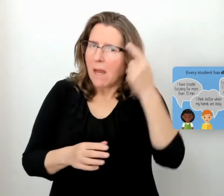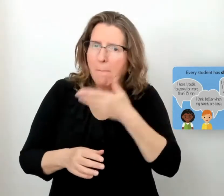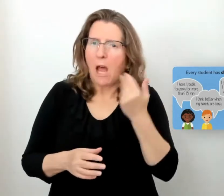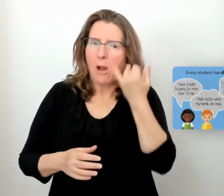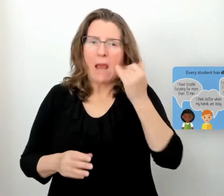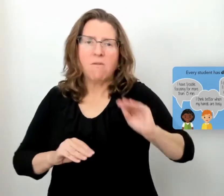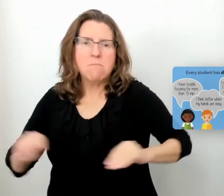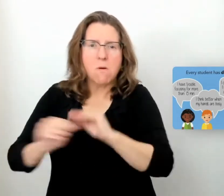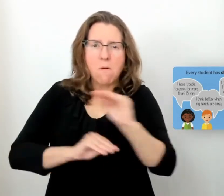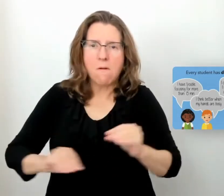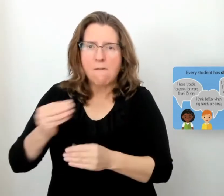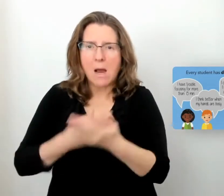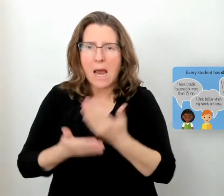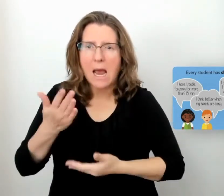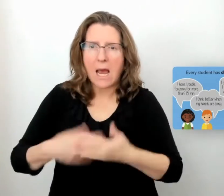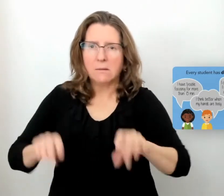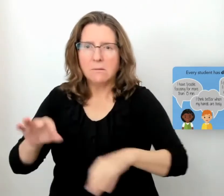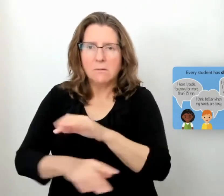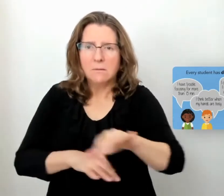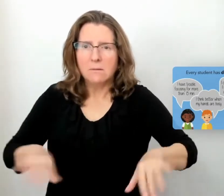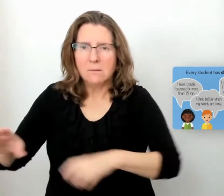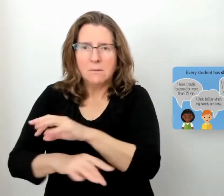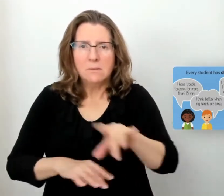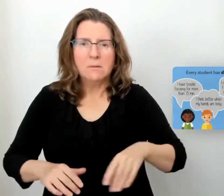Another thinks better when his hands are busy.